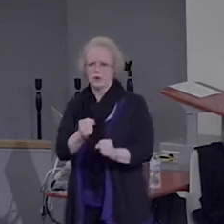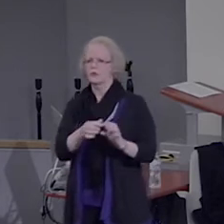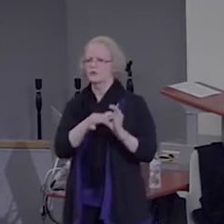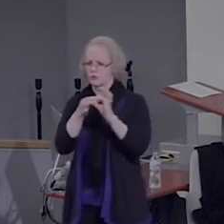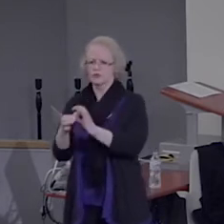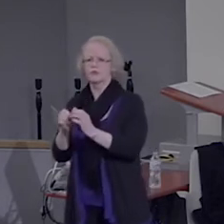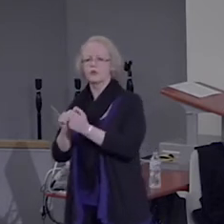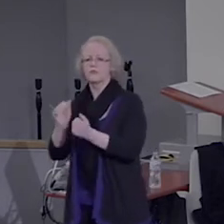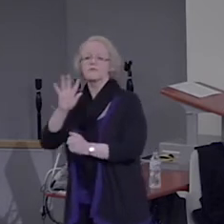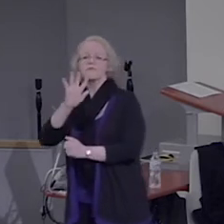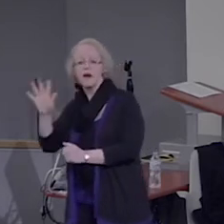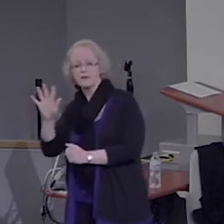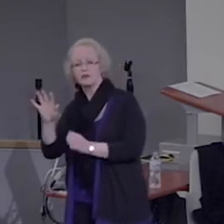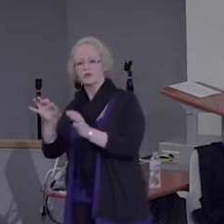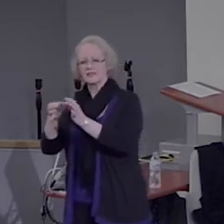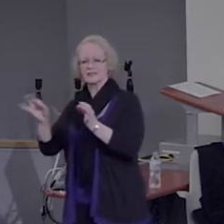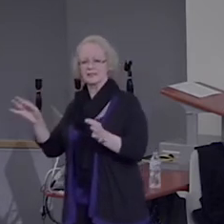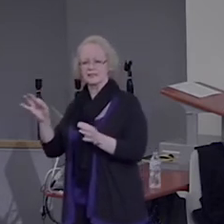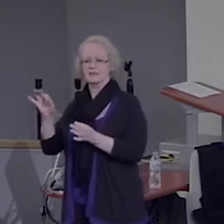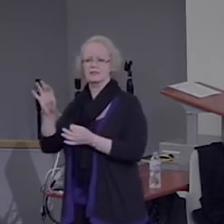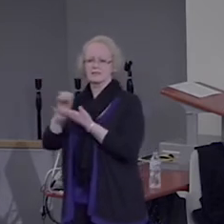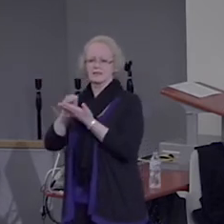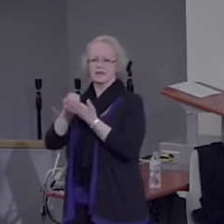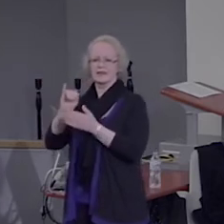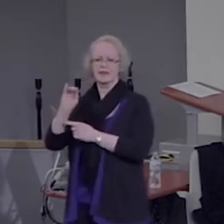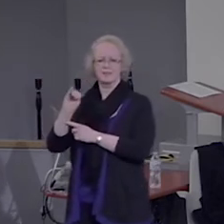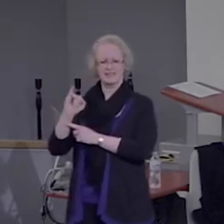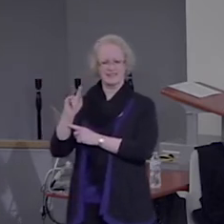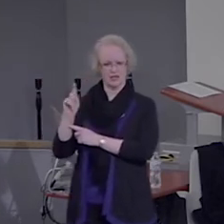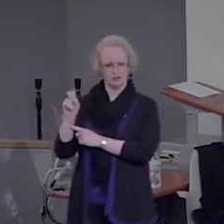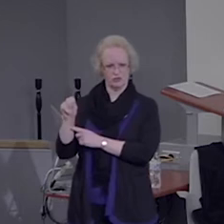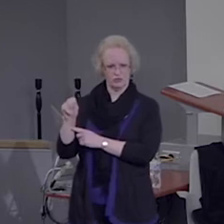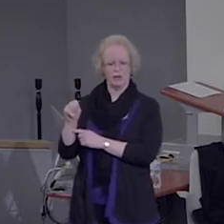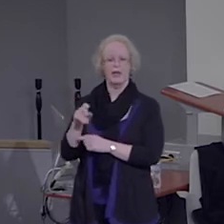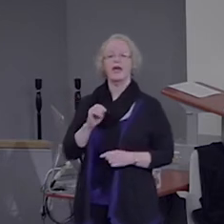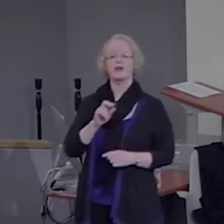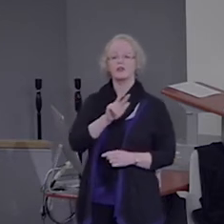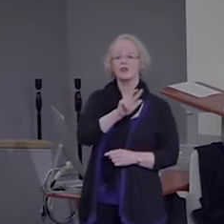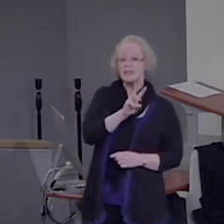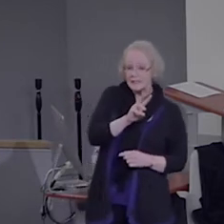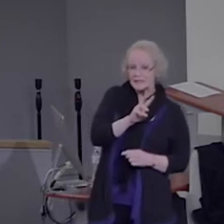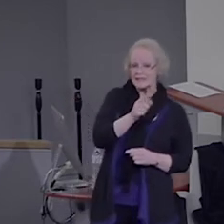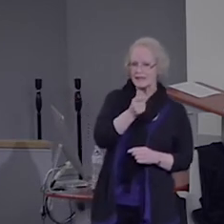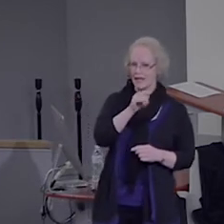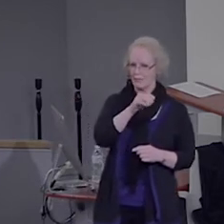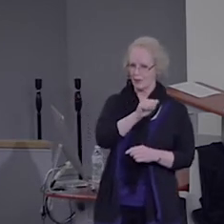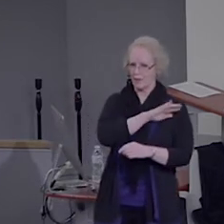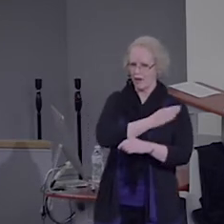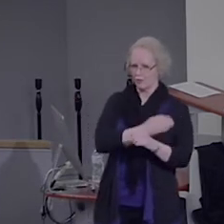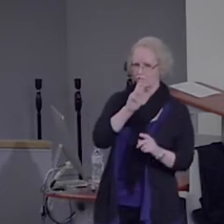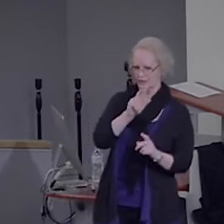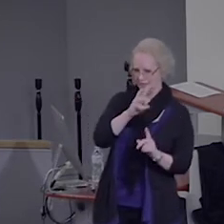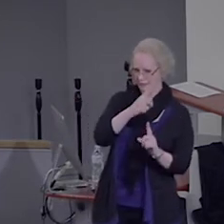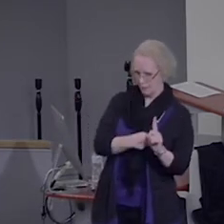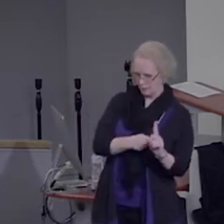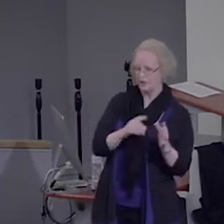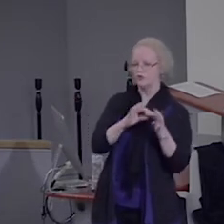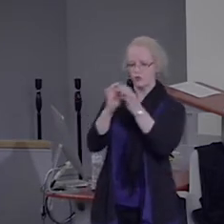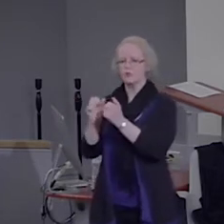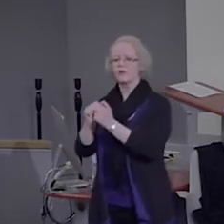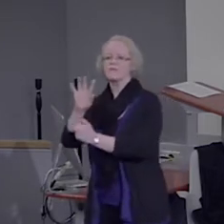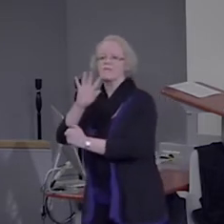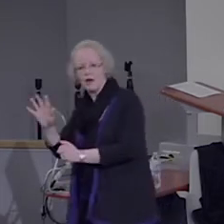with 5 year sentence imitation and 36 month gamma power was also significantly associated with 5